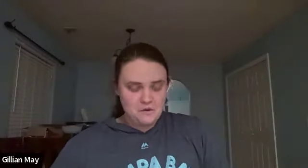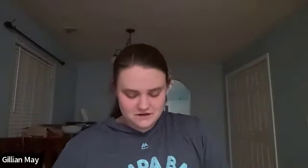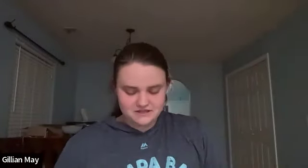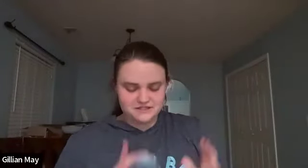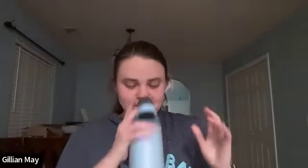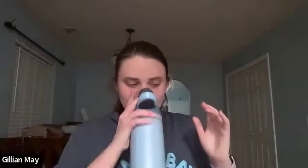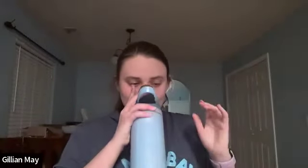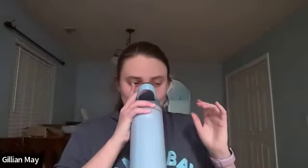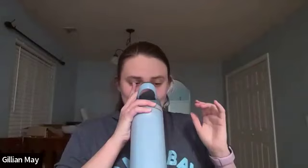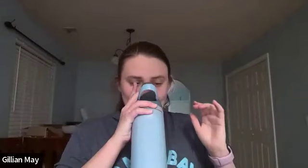we're gonna do